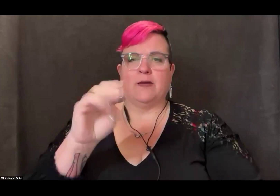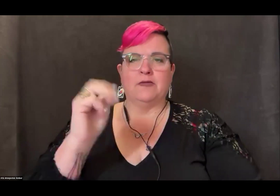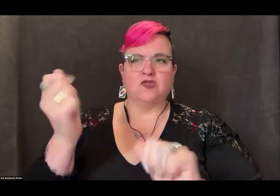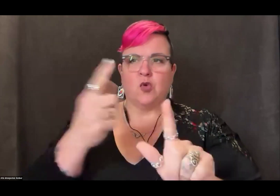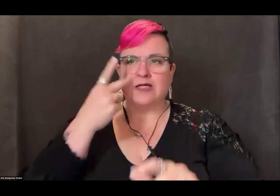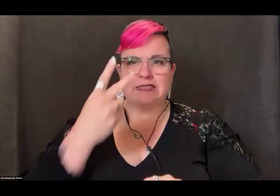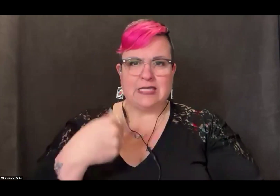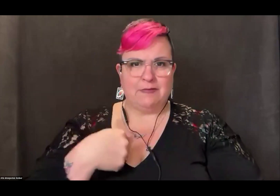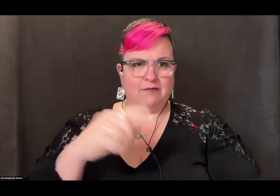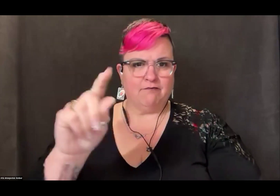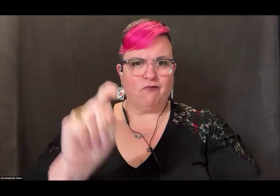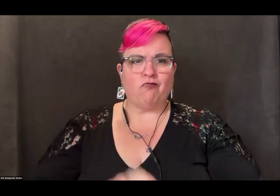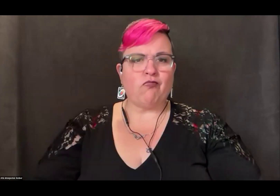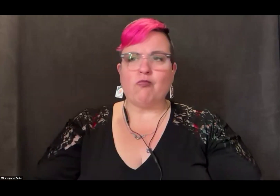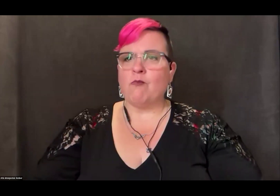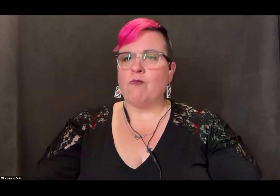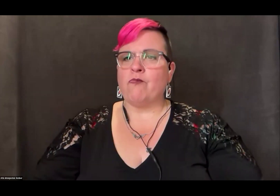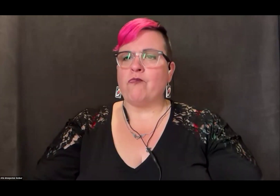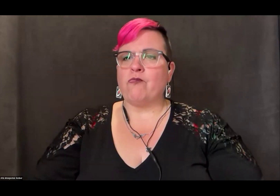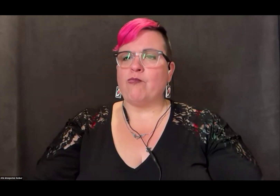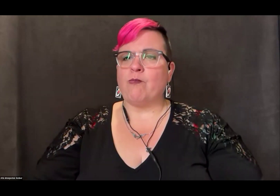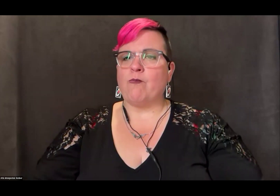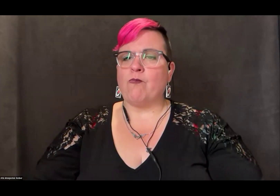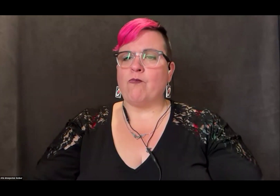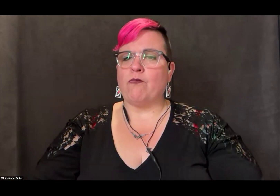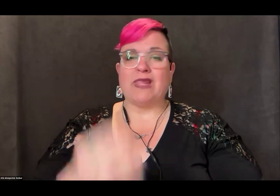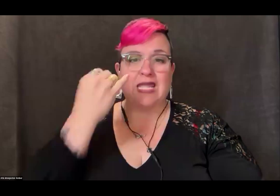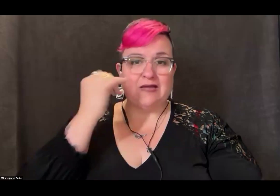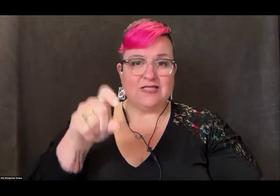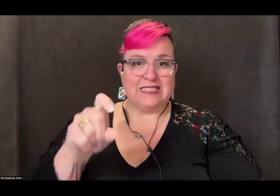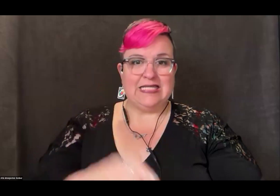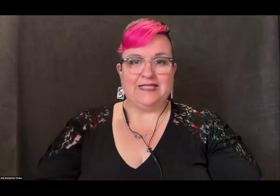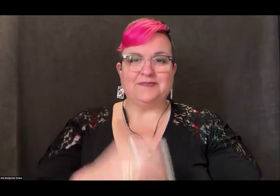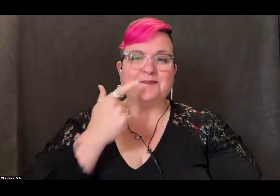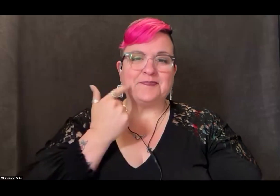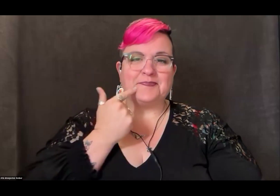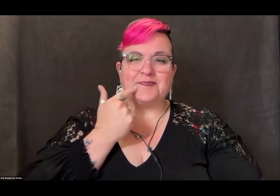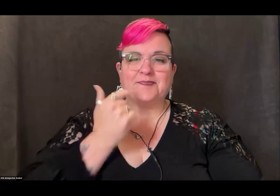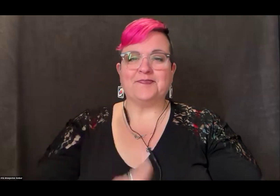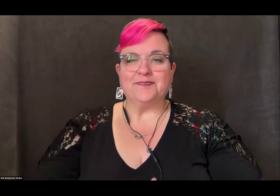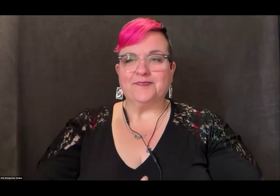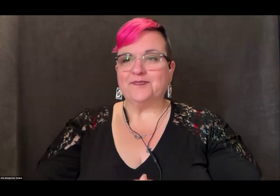see? If that's needed.